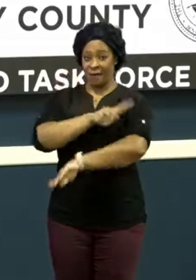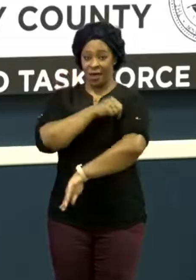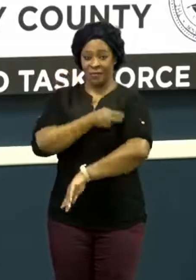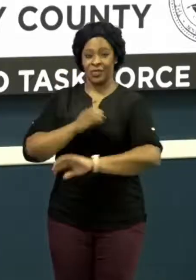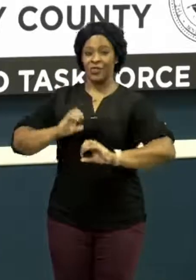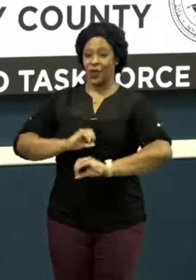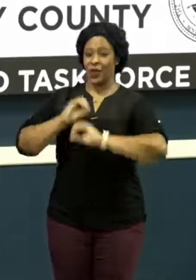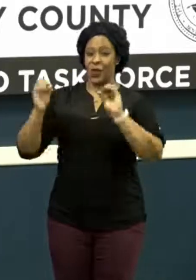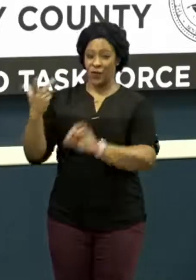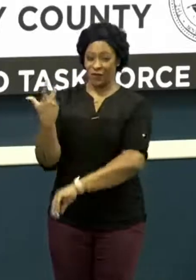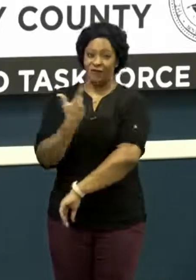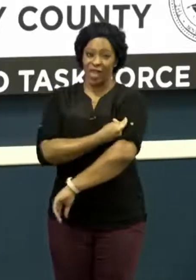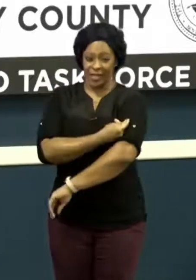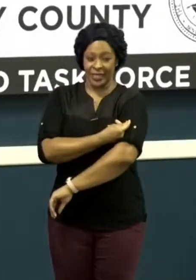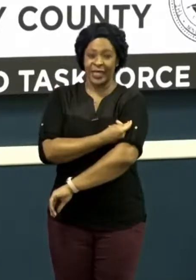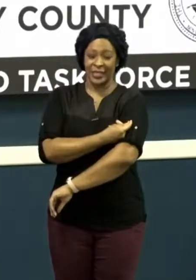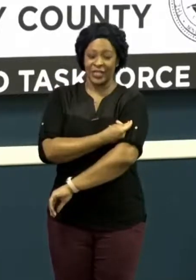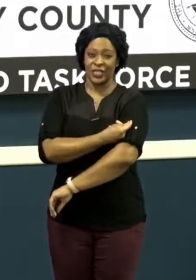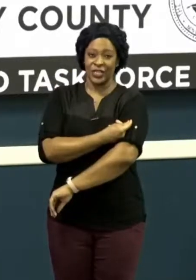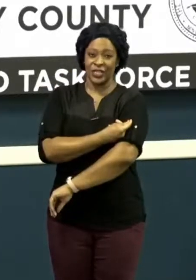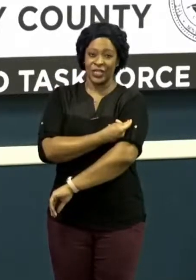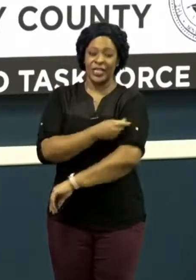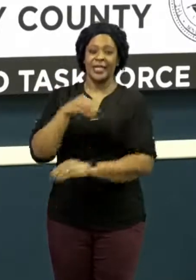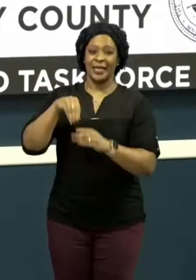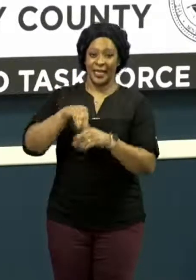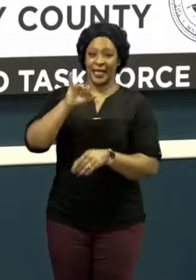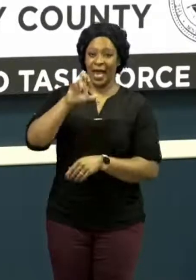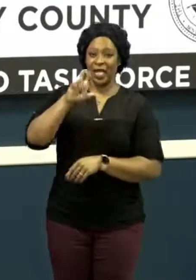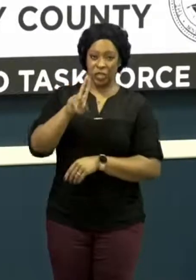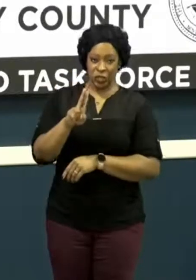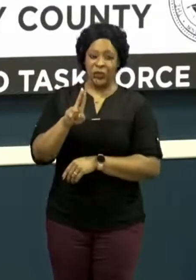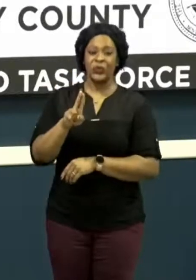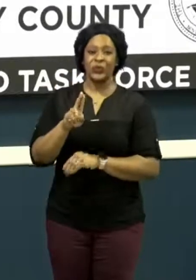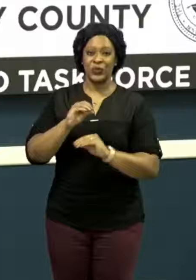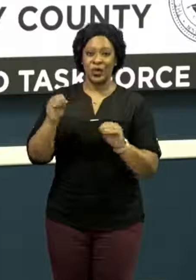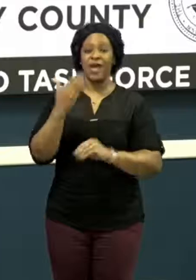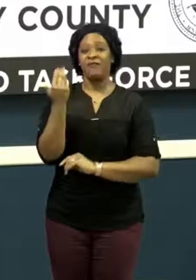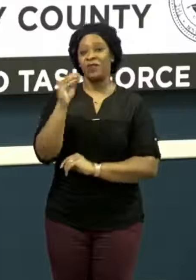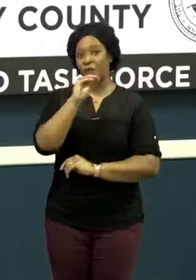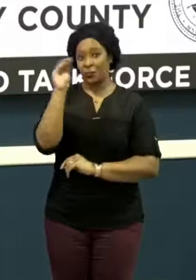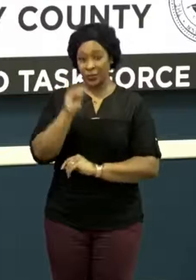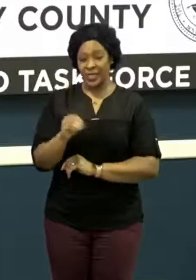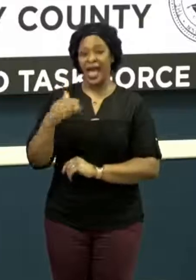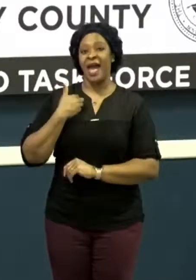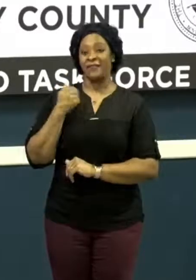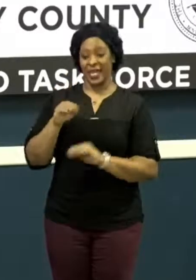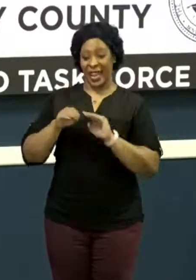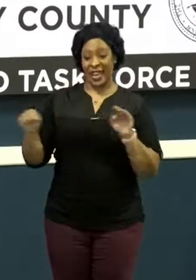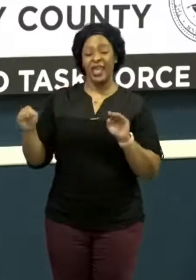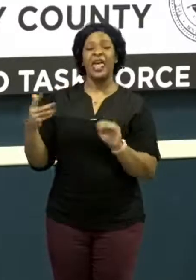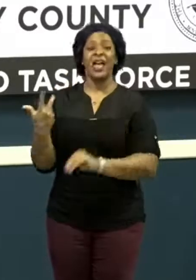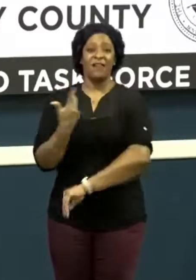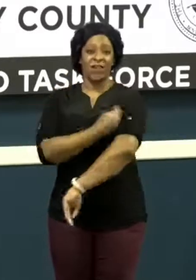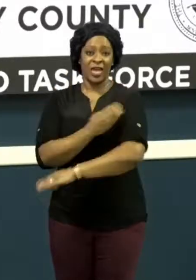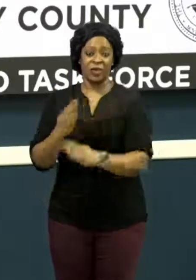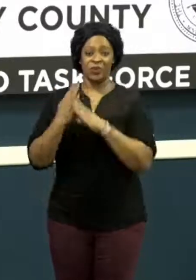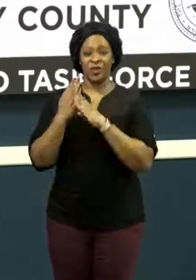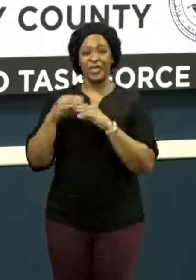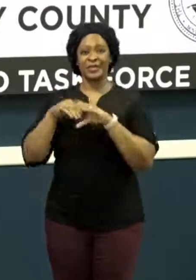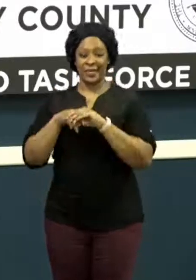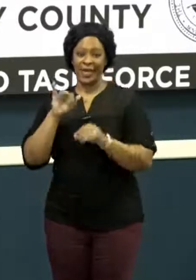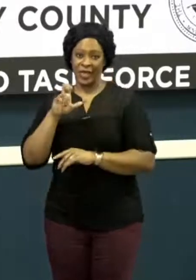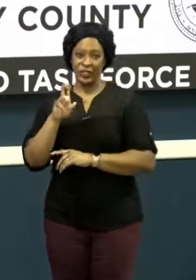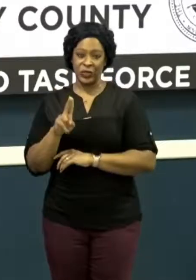are unvaccinated, or in the ICU are unvaccinated. Only 15% had any level of vaccine protection. So